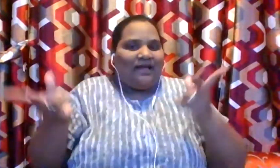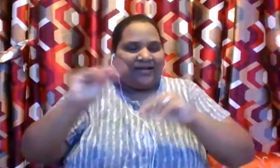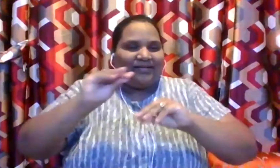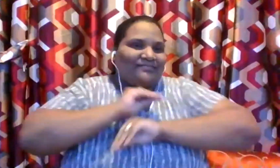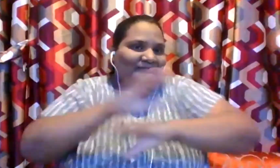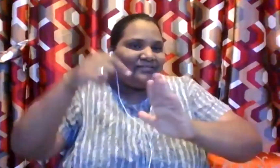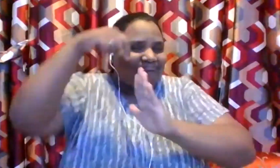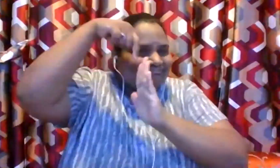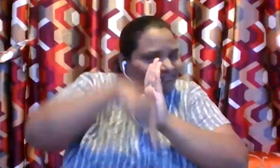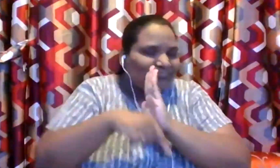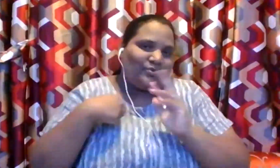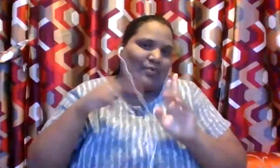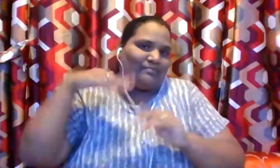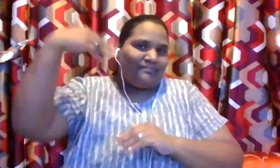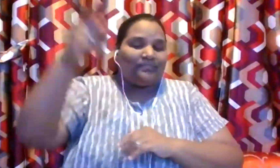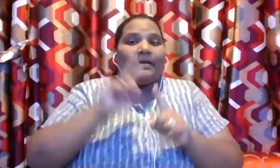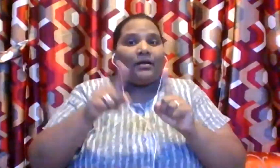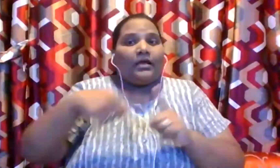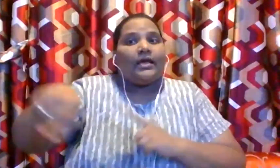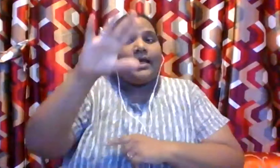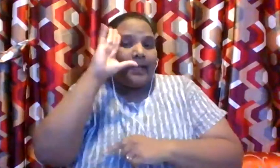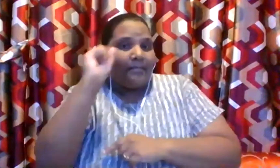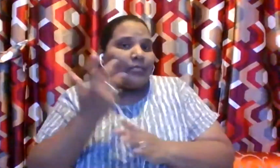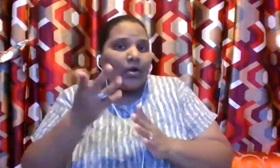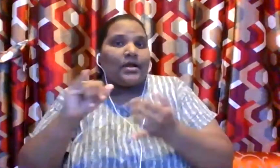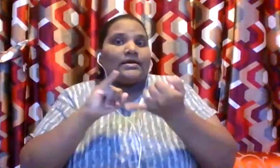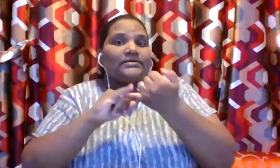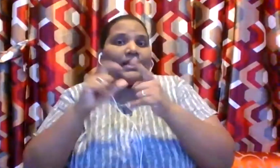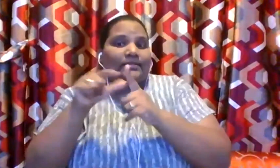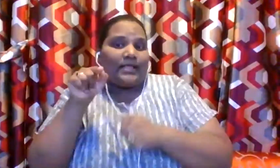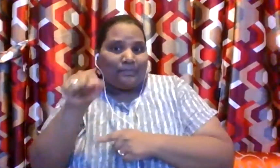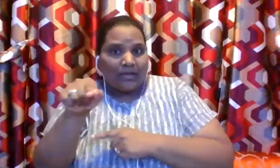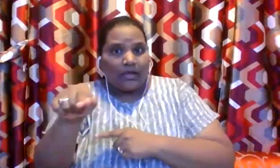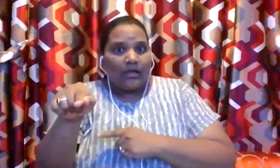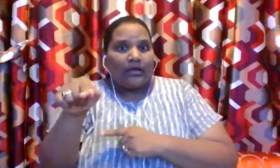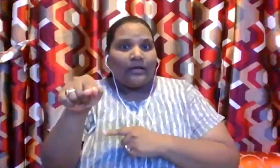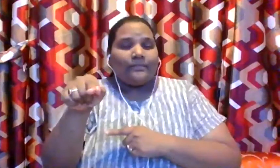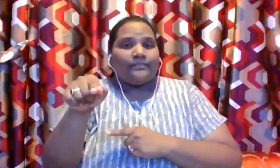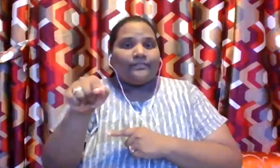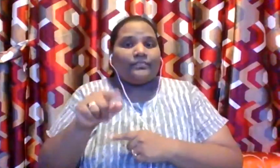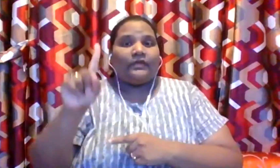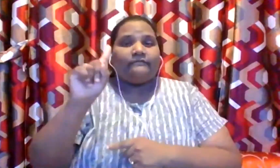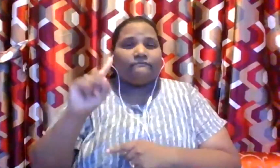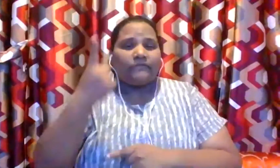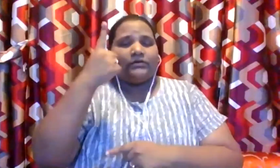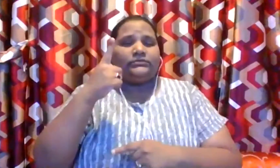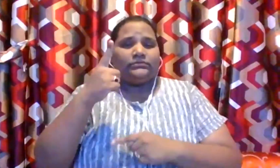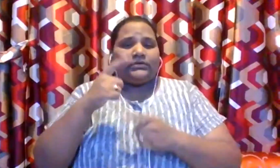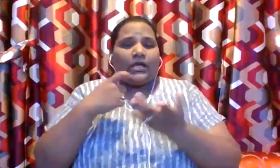can just remember that Sanatan Dharma is the eternal and it is the first religion of the world and it is established